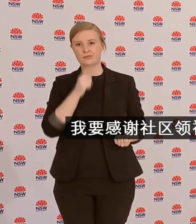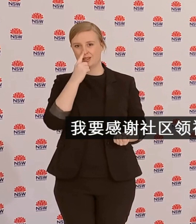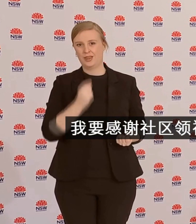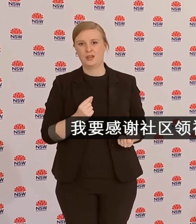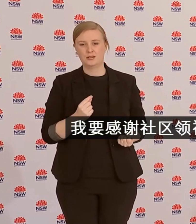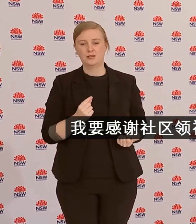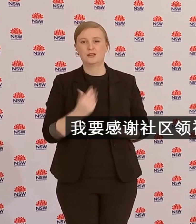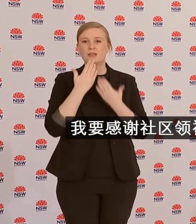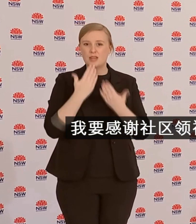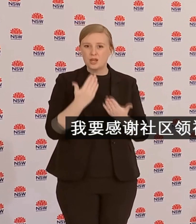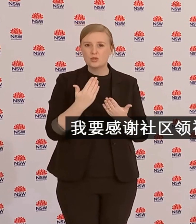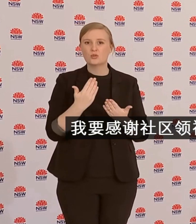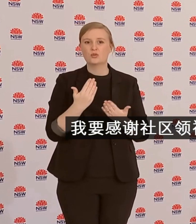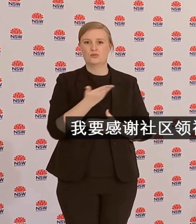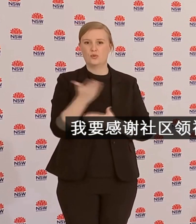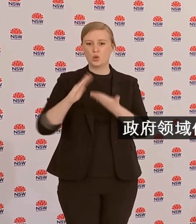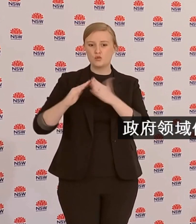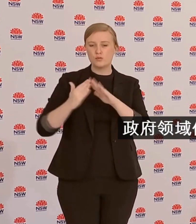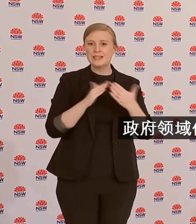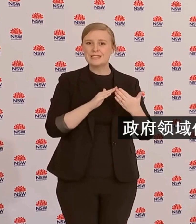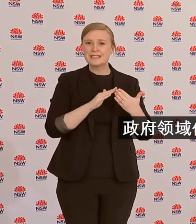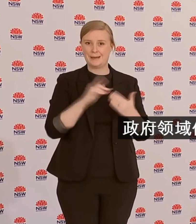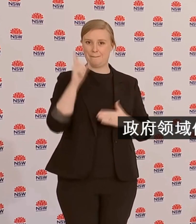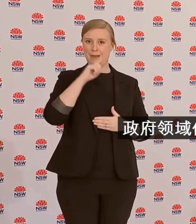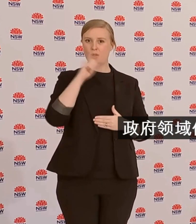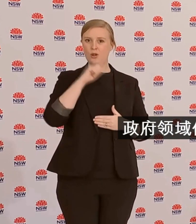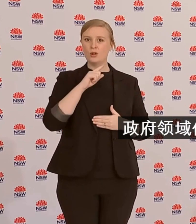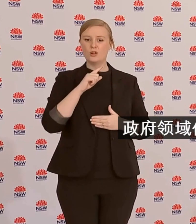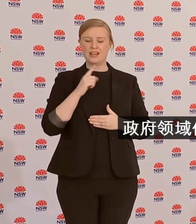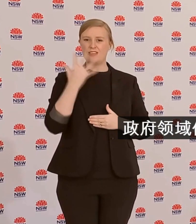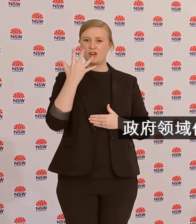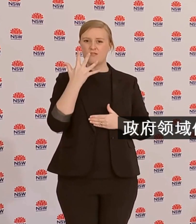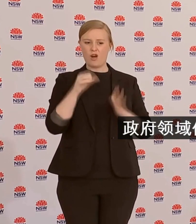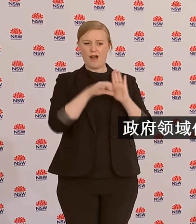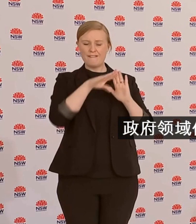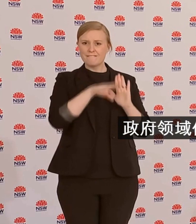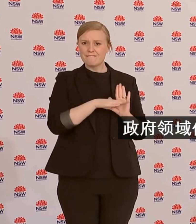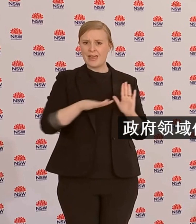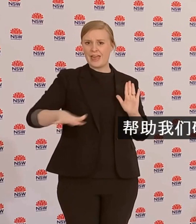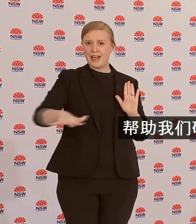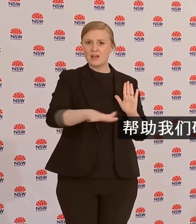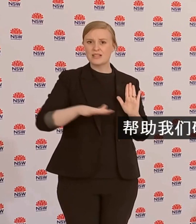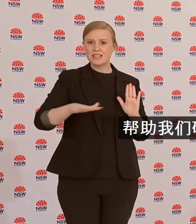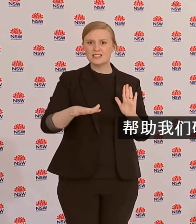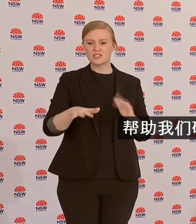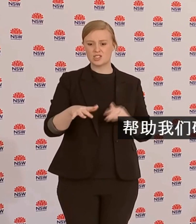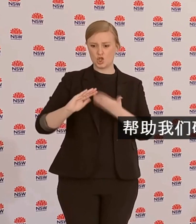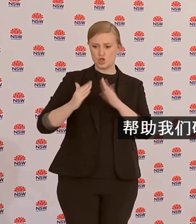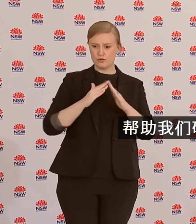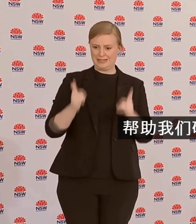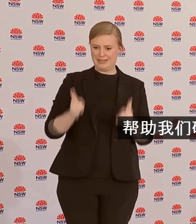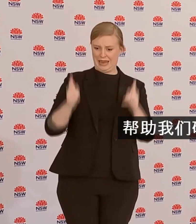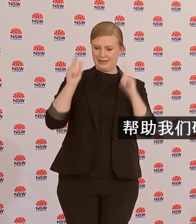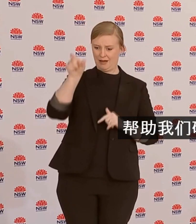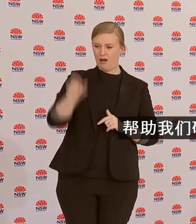And I want to thank the community leaders, especially in those five local government areas. They have been absolutely amazing helping us make